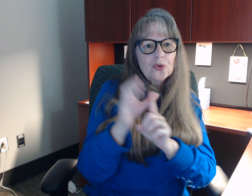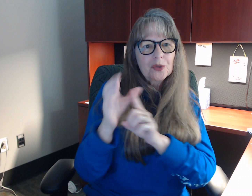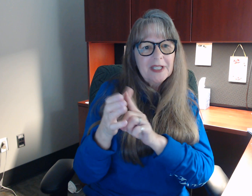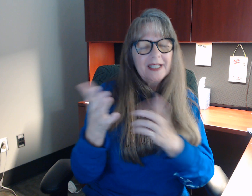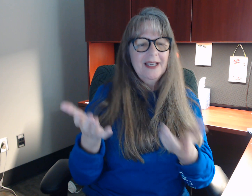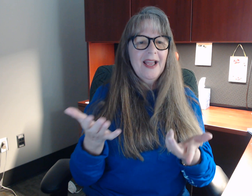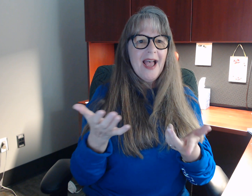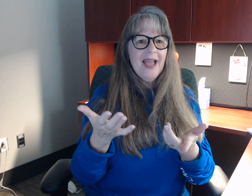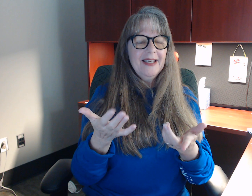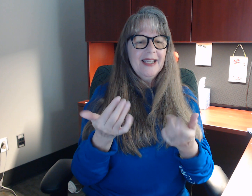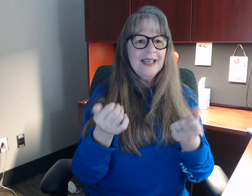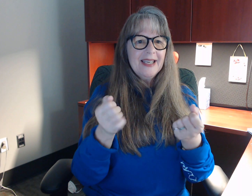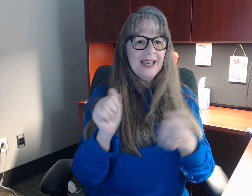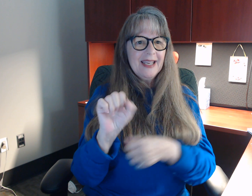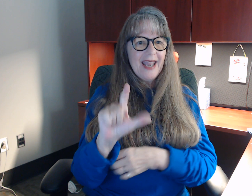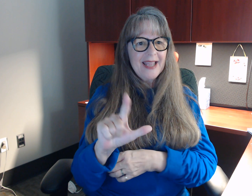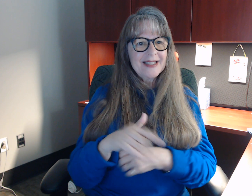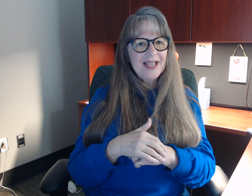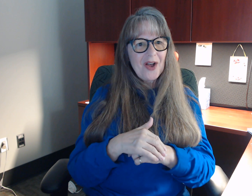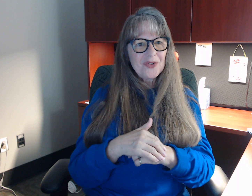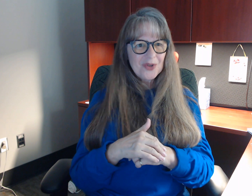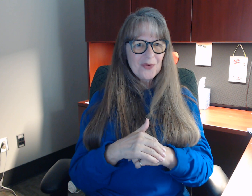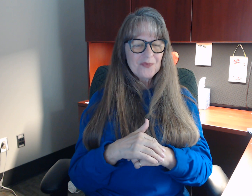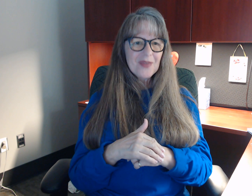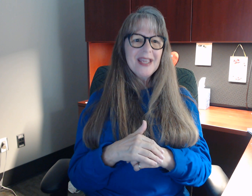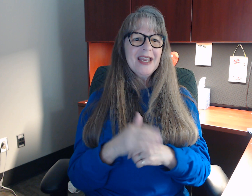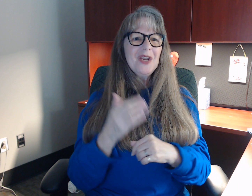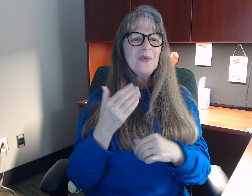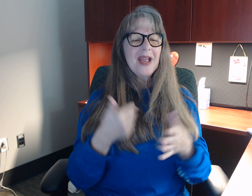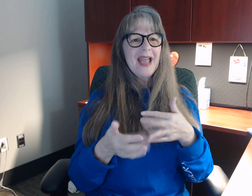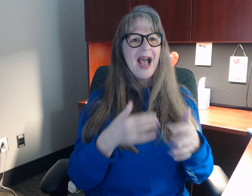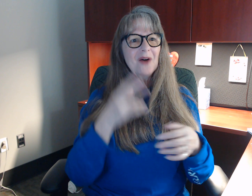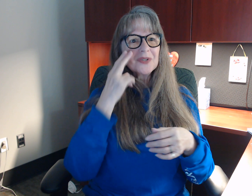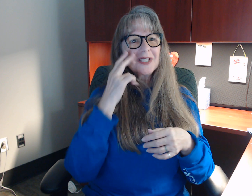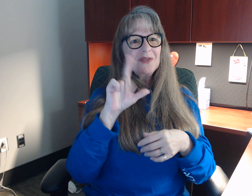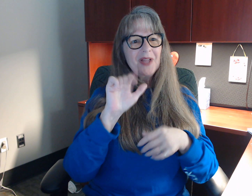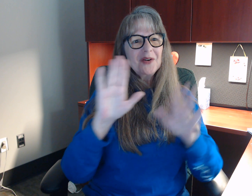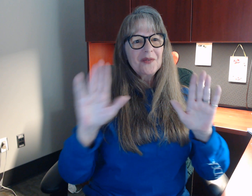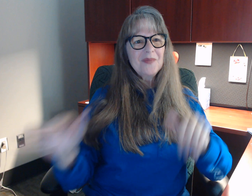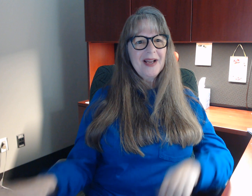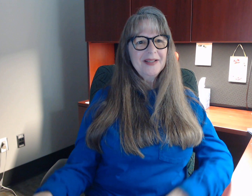culturally and in an ASL. So anyway, I will see you later. Bye.